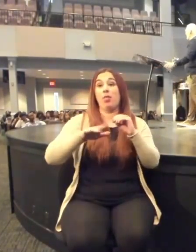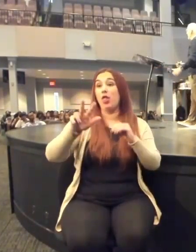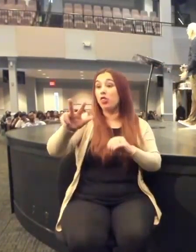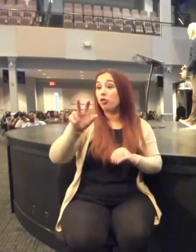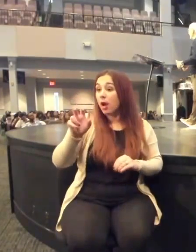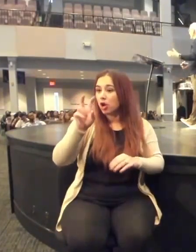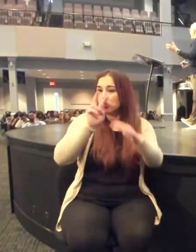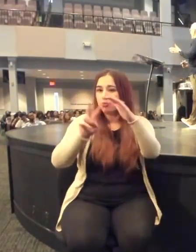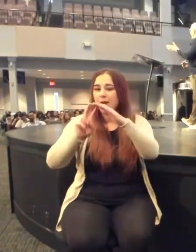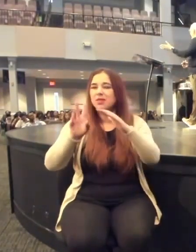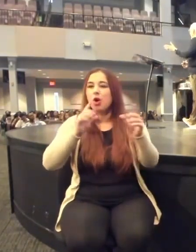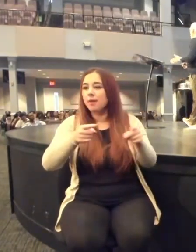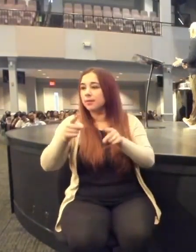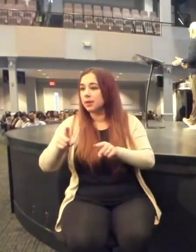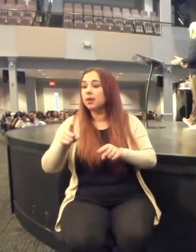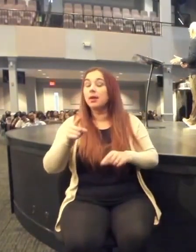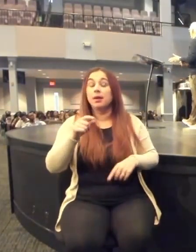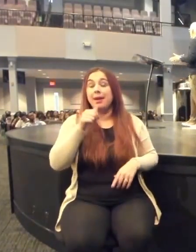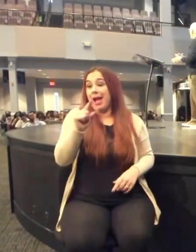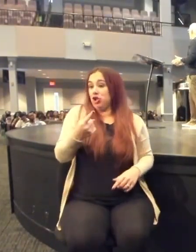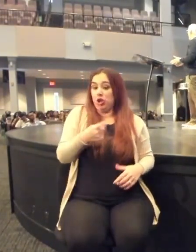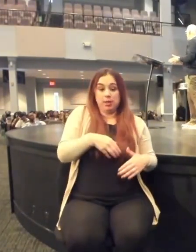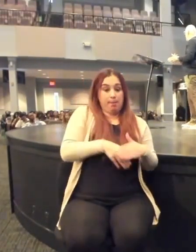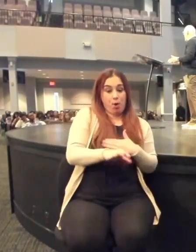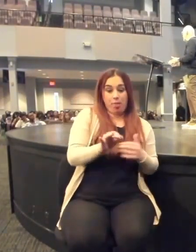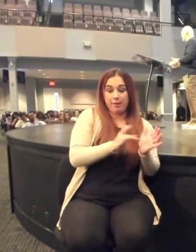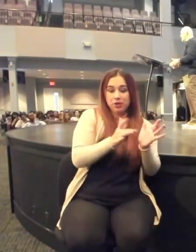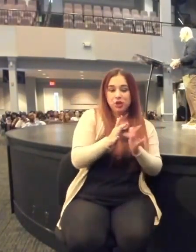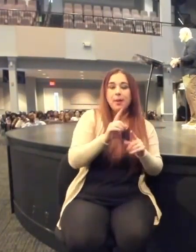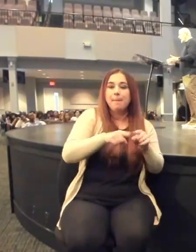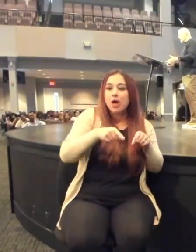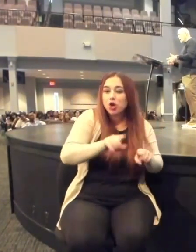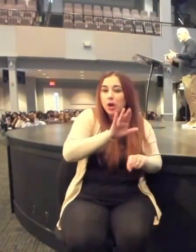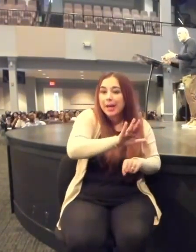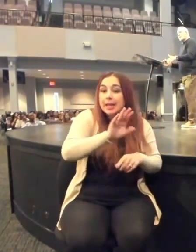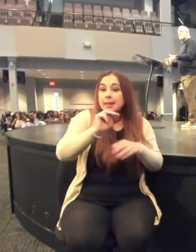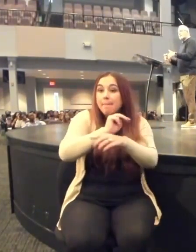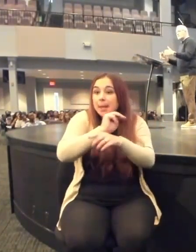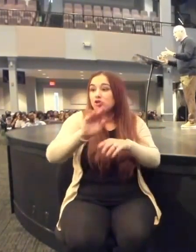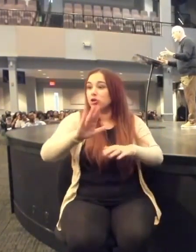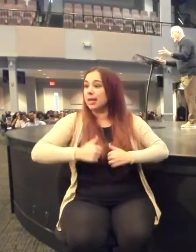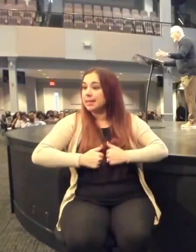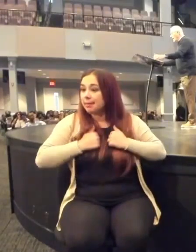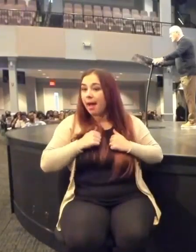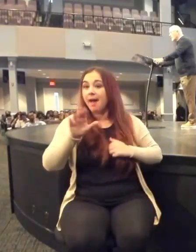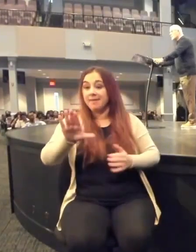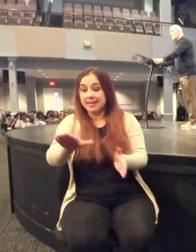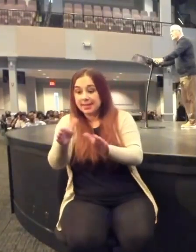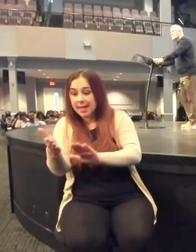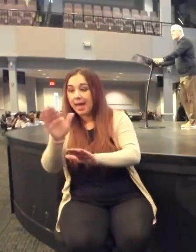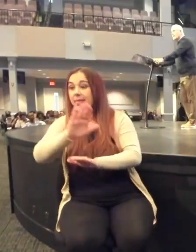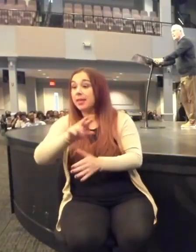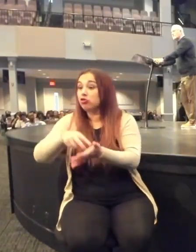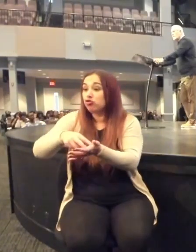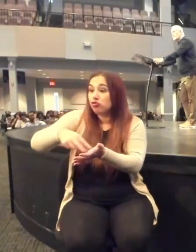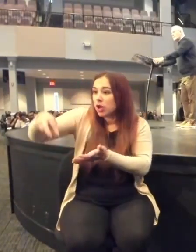are fulfilled, not only in the birth of Jesus, but in his ministry, his life, his ministry, his death, and in his resurrection. And so this is a